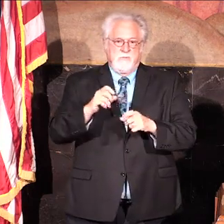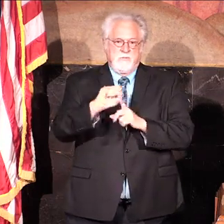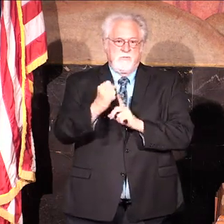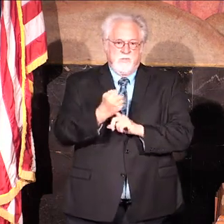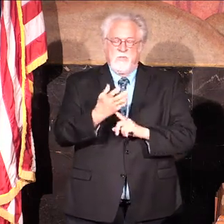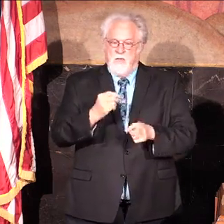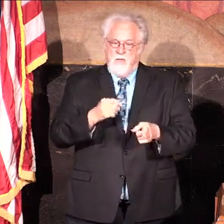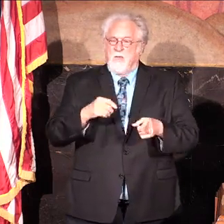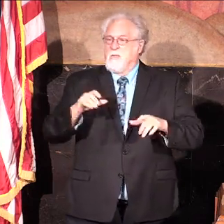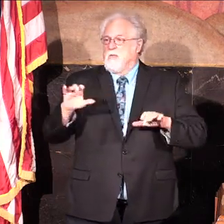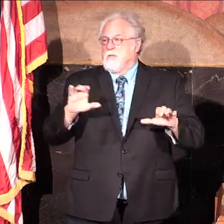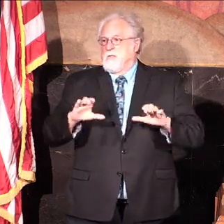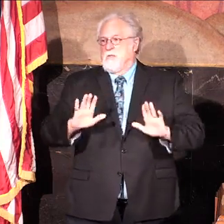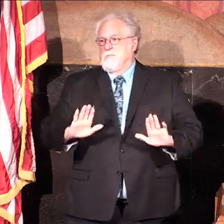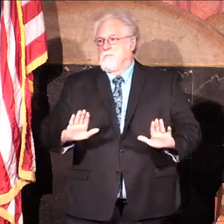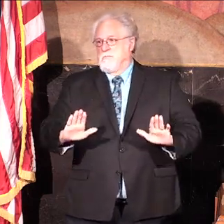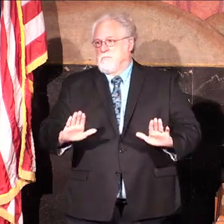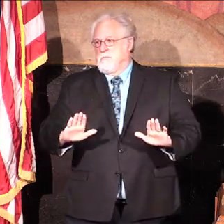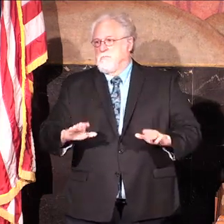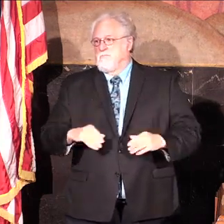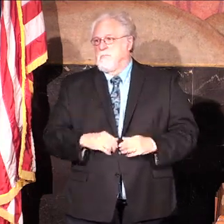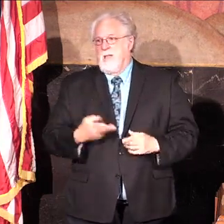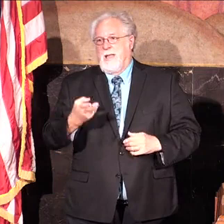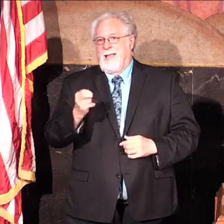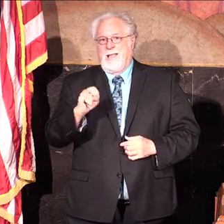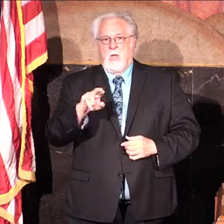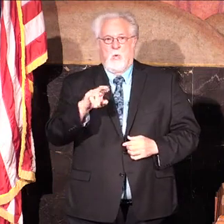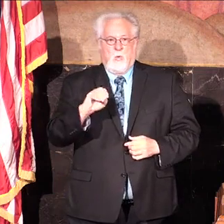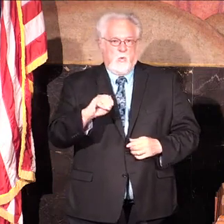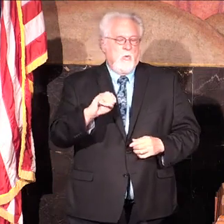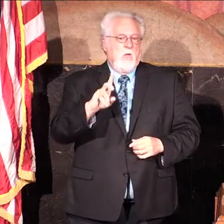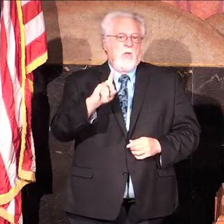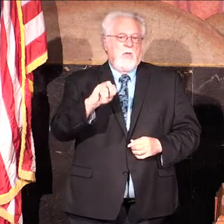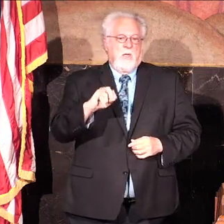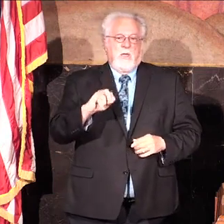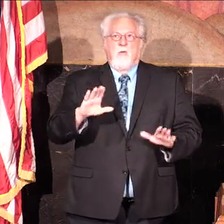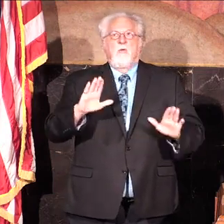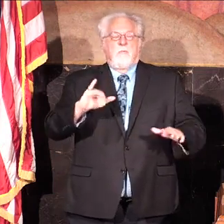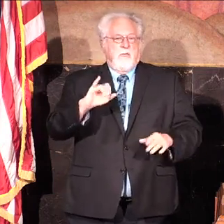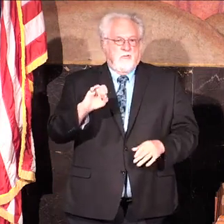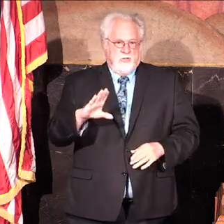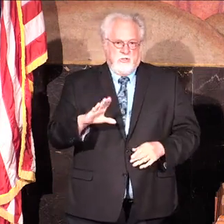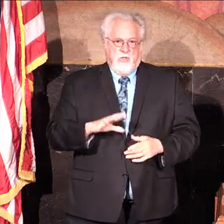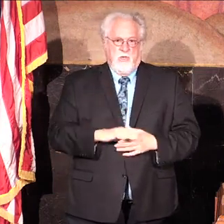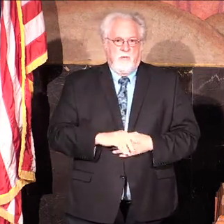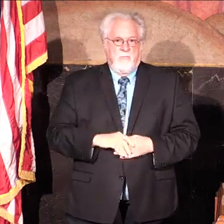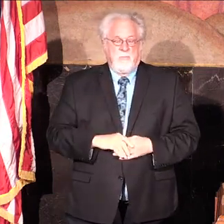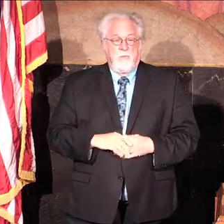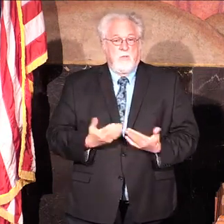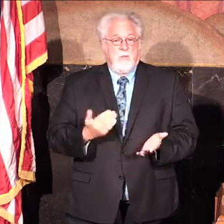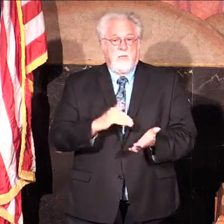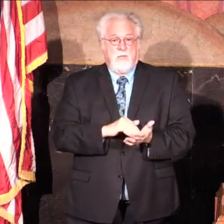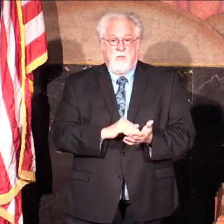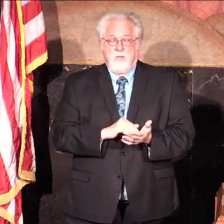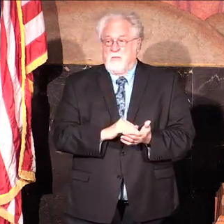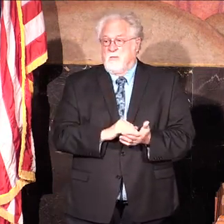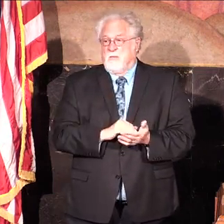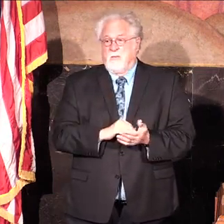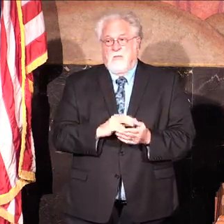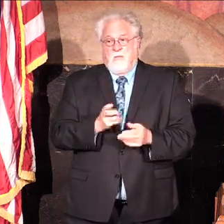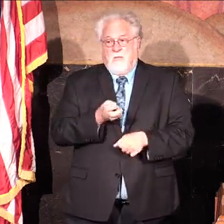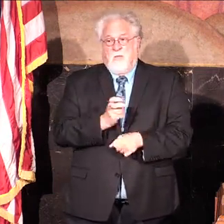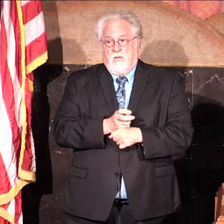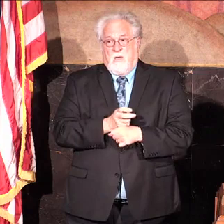have performed just heroically and done a tremendous job, again, under very difficult